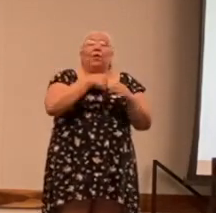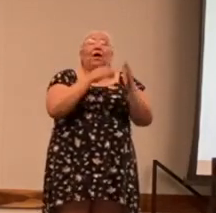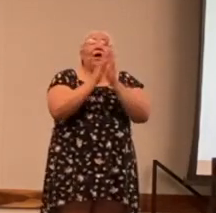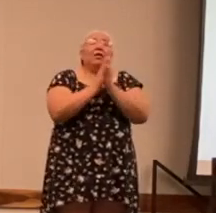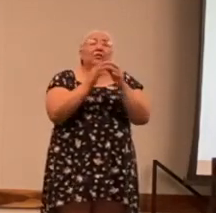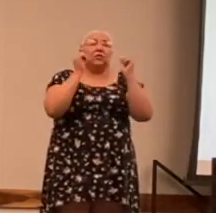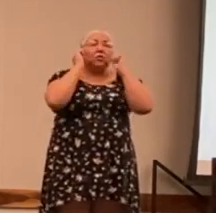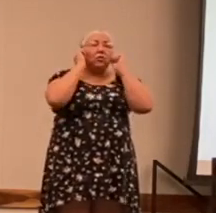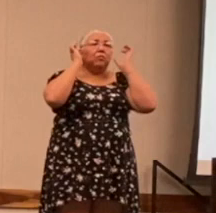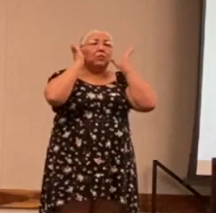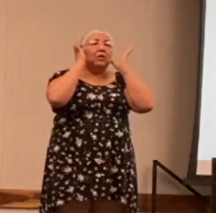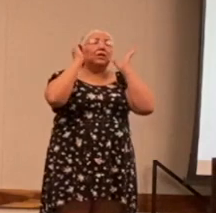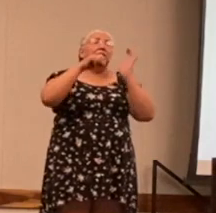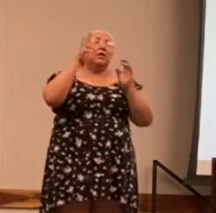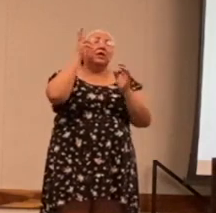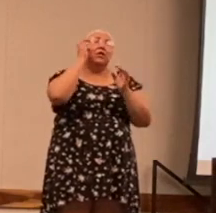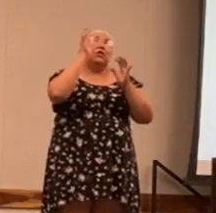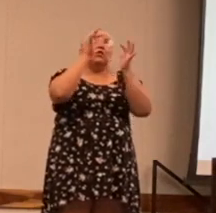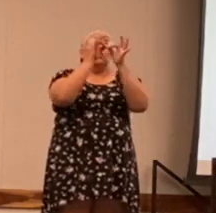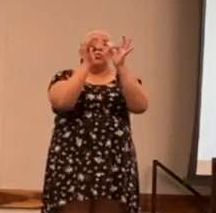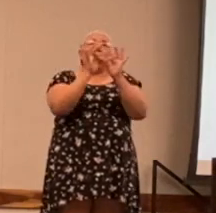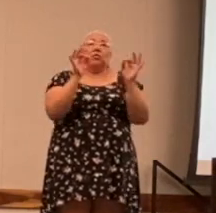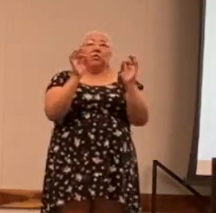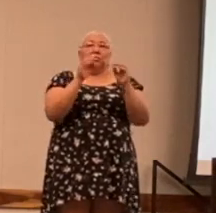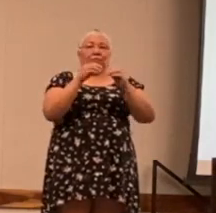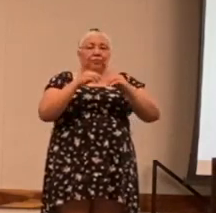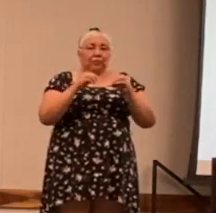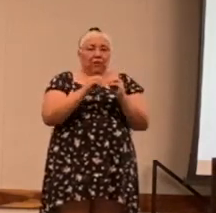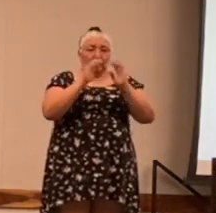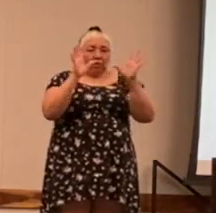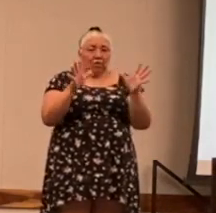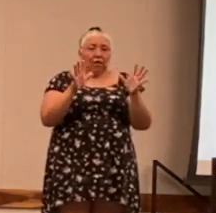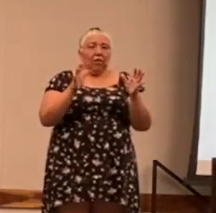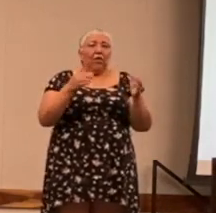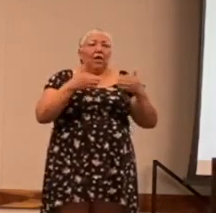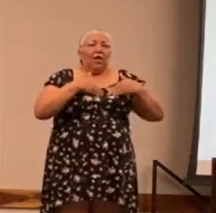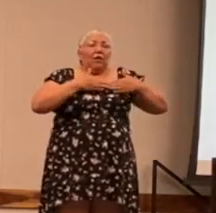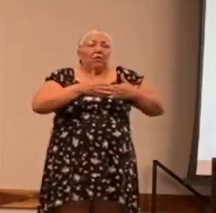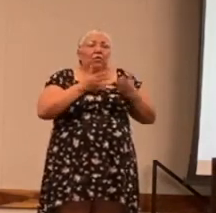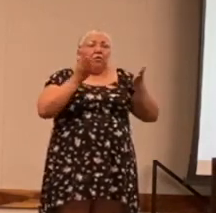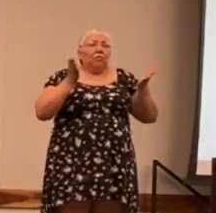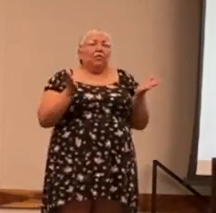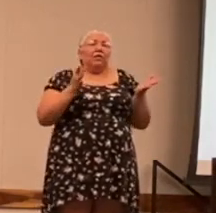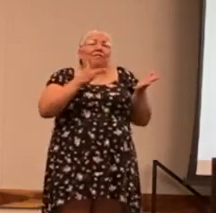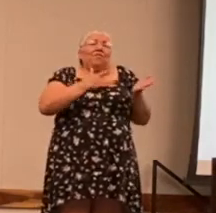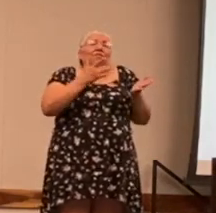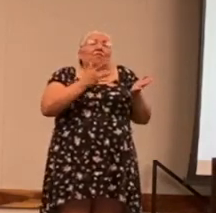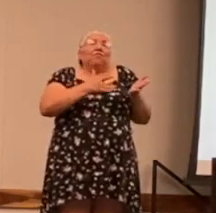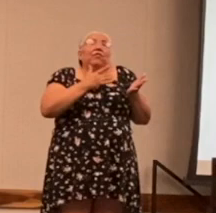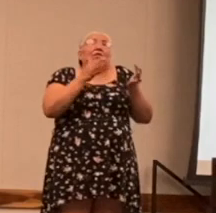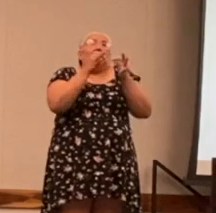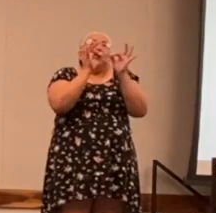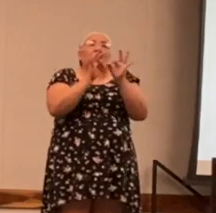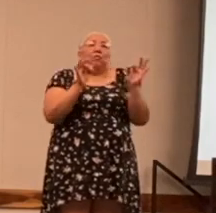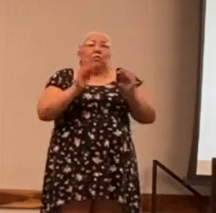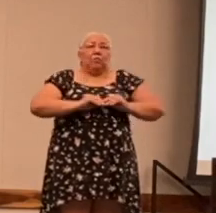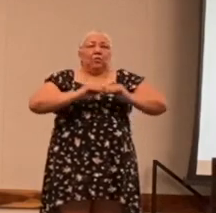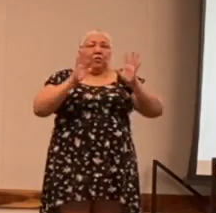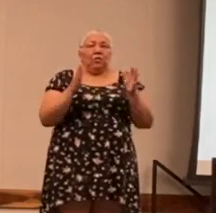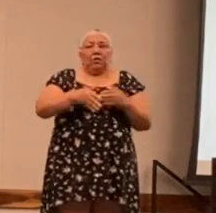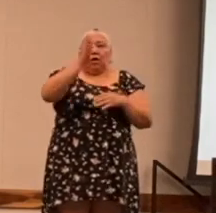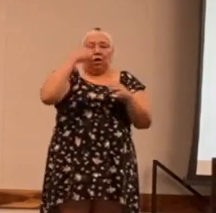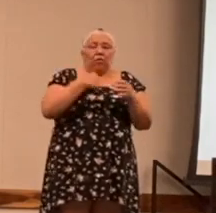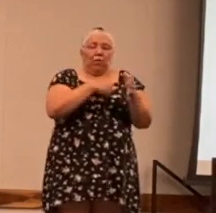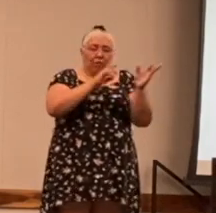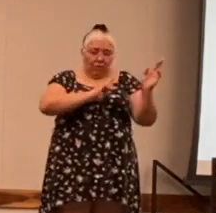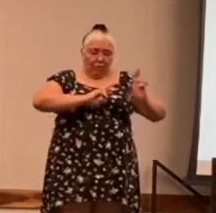our ears so we can hear your word more clearly. And God, we ask you to open our hearts so we can feel your word more clearly. Because, God, we're